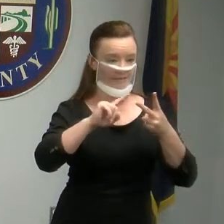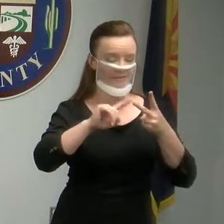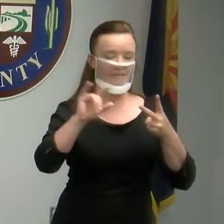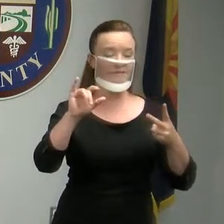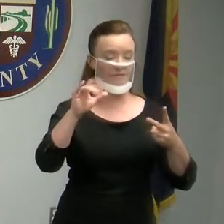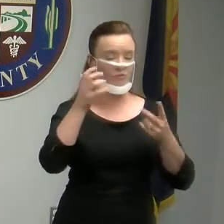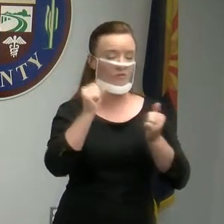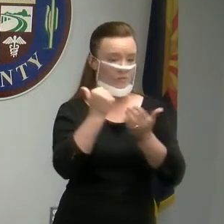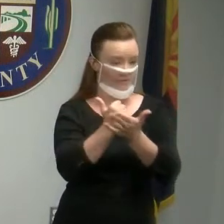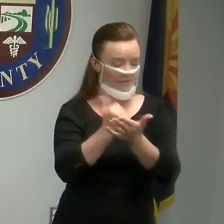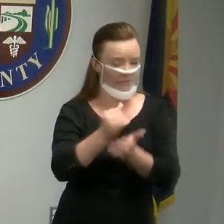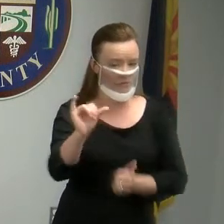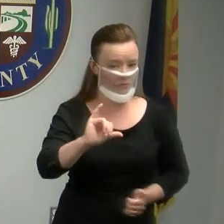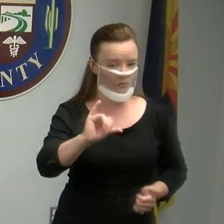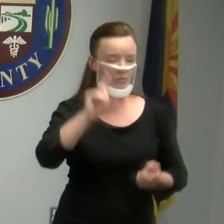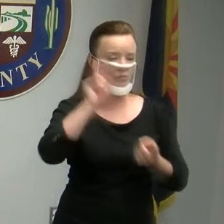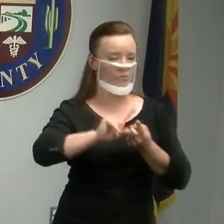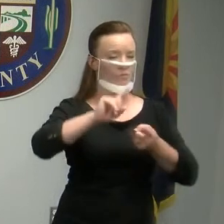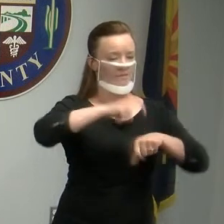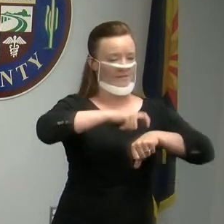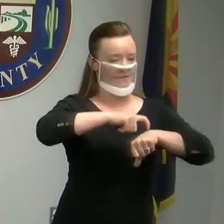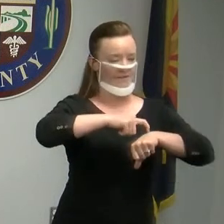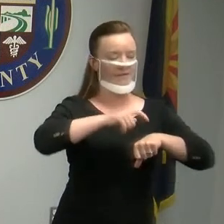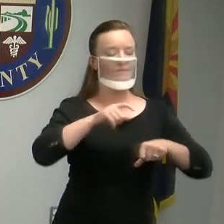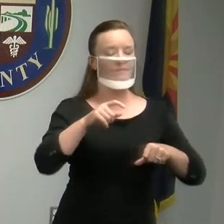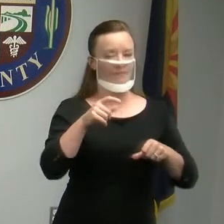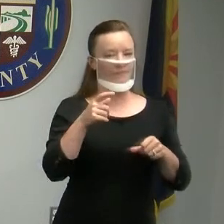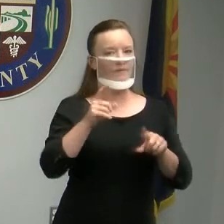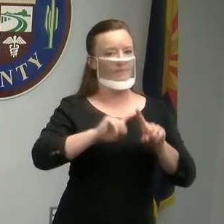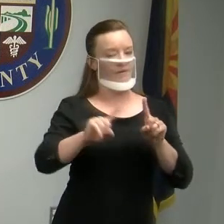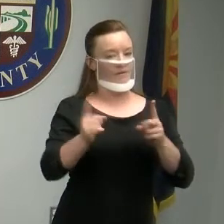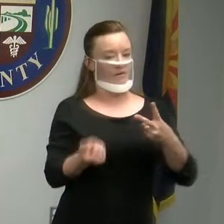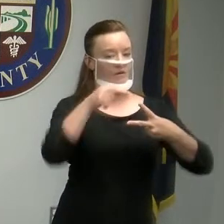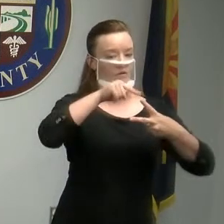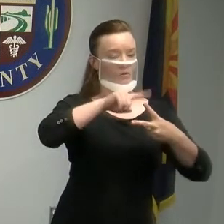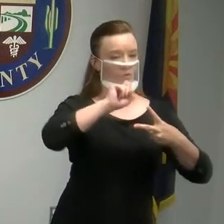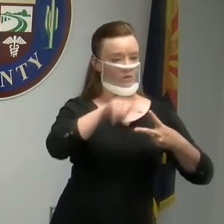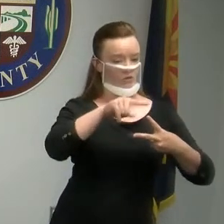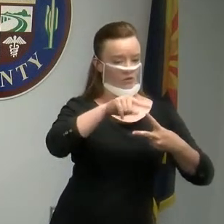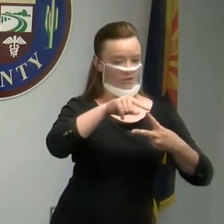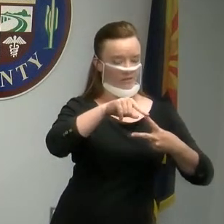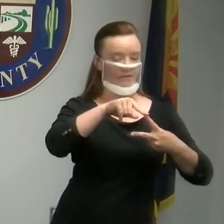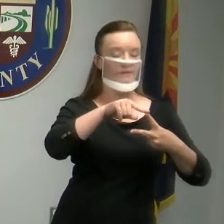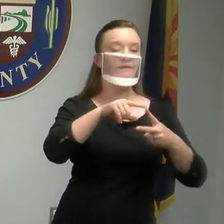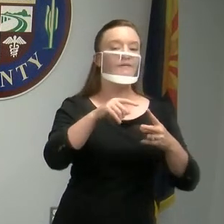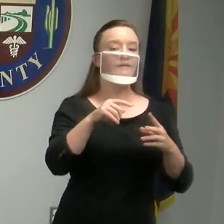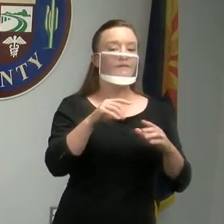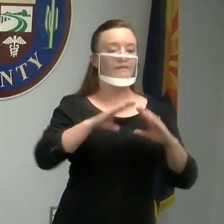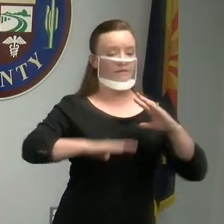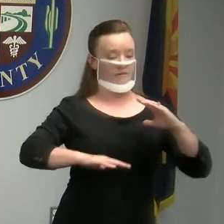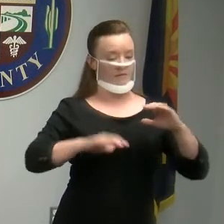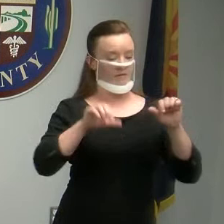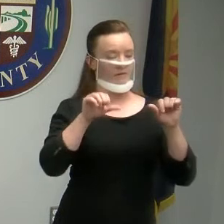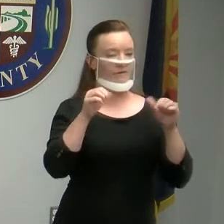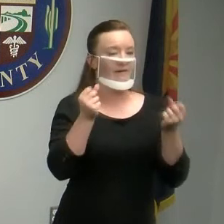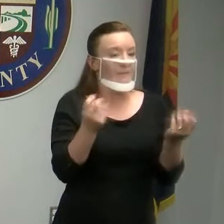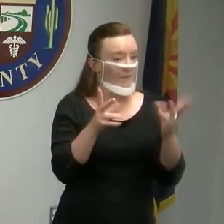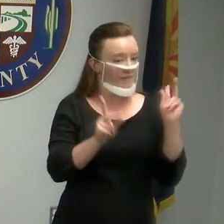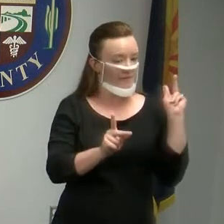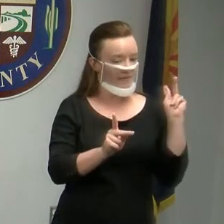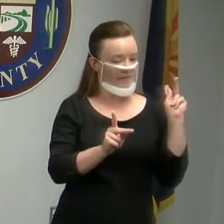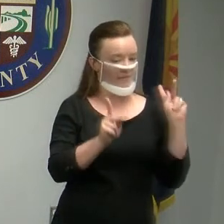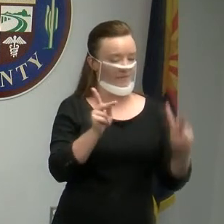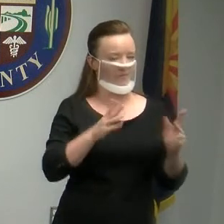largest. But to get back to your next question, I believe the capacity today and the internal coolers at the medical